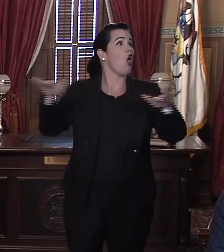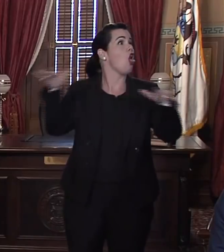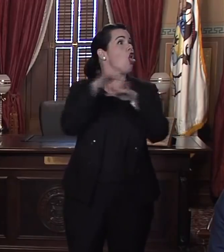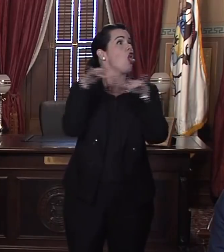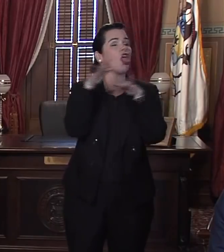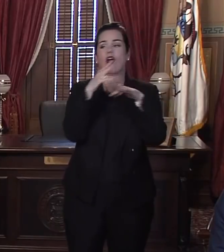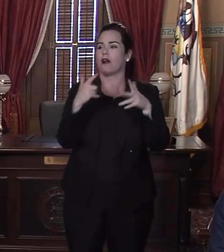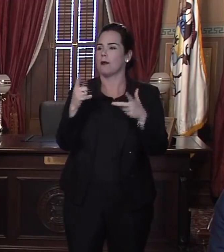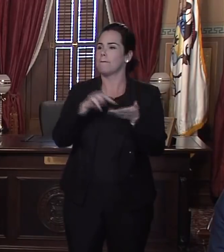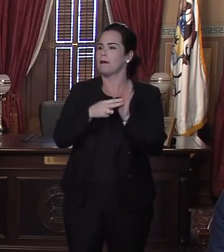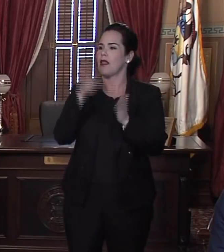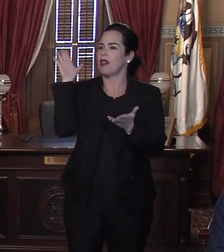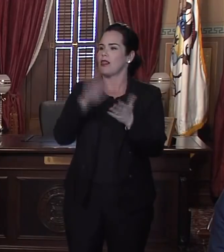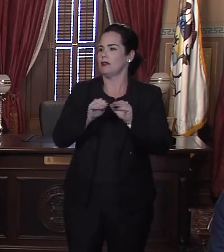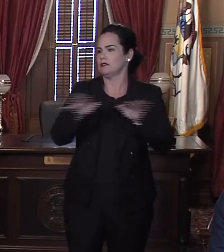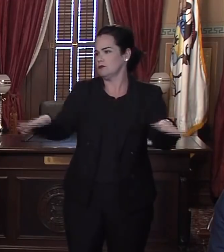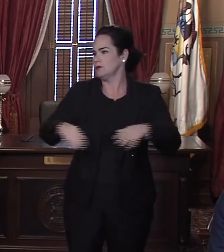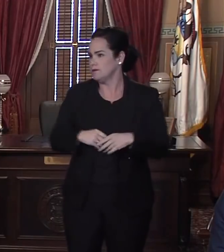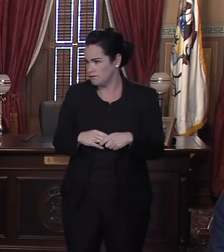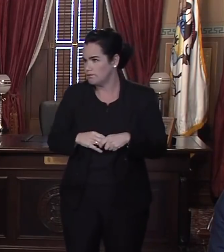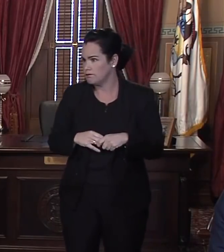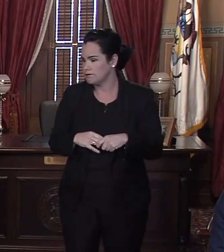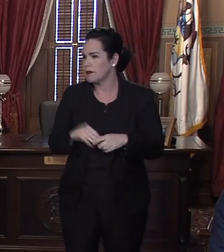to spread and threaten our lives and our economy.